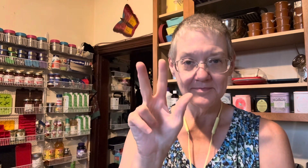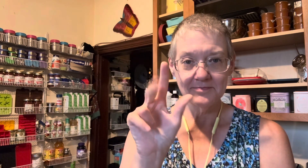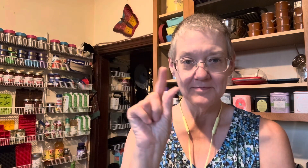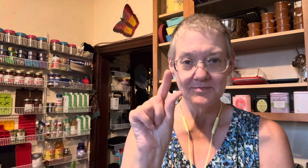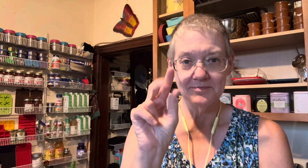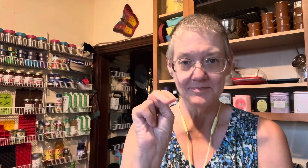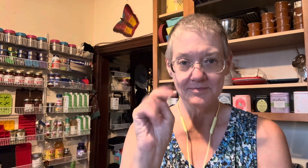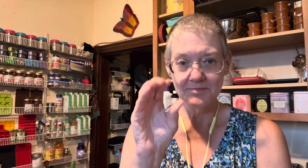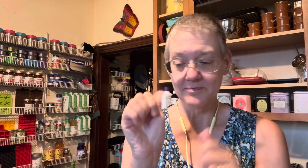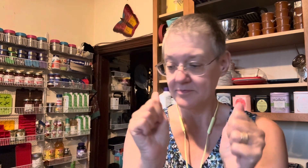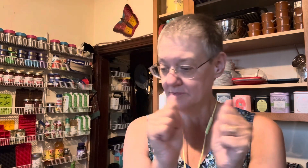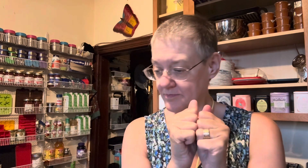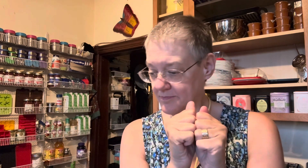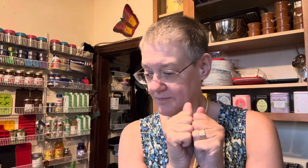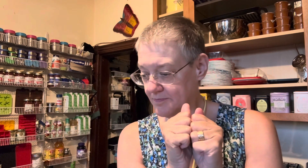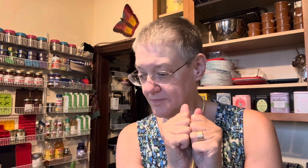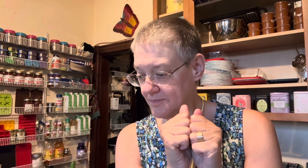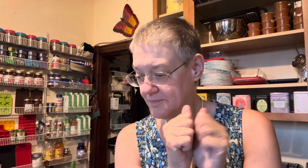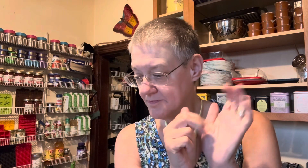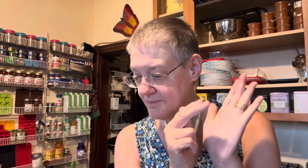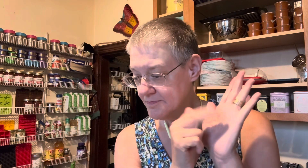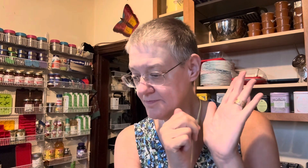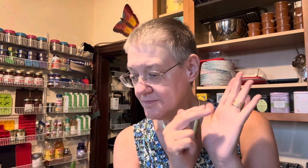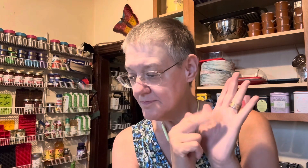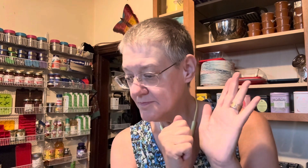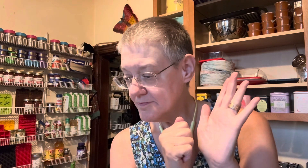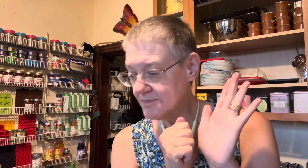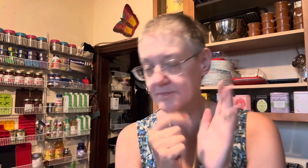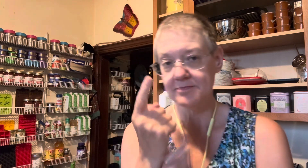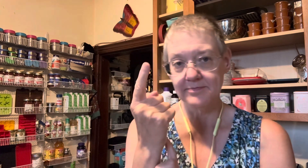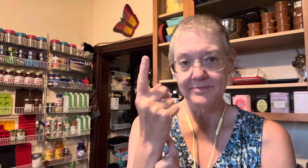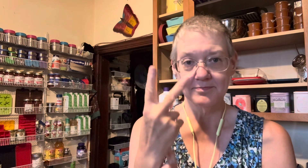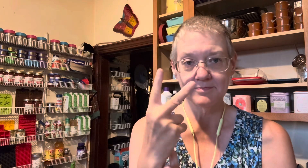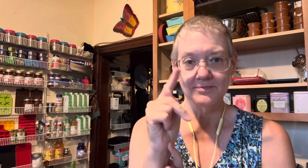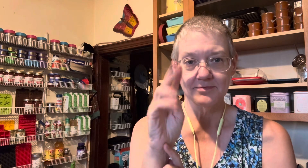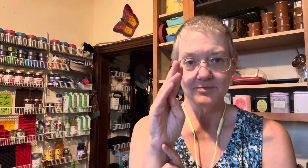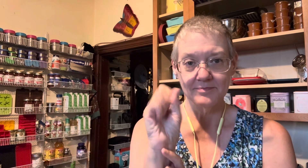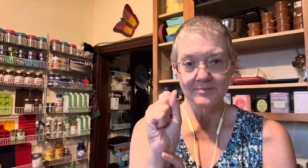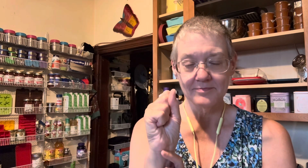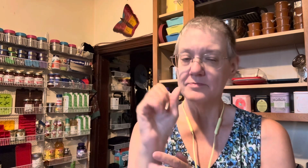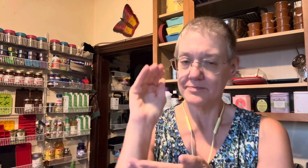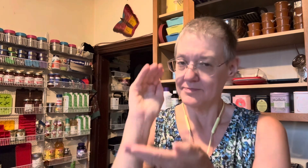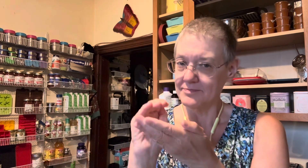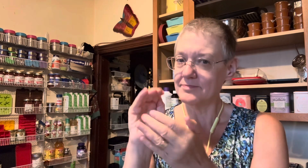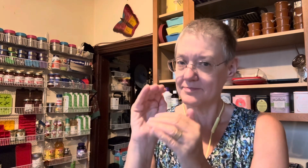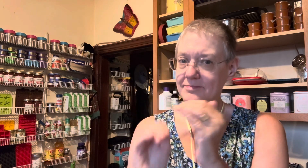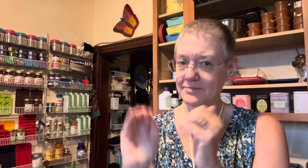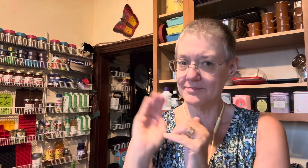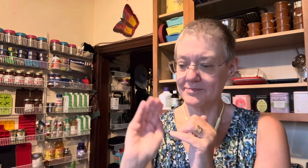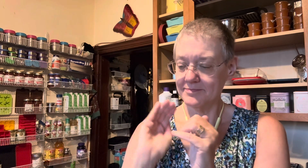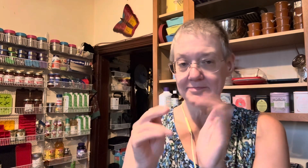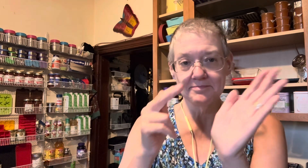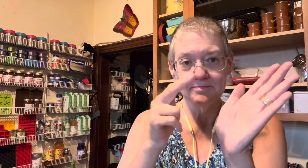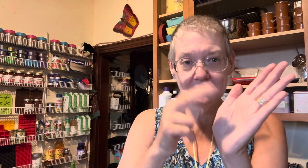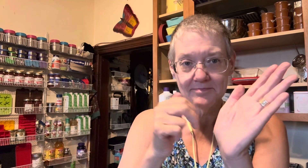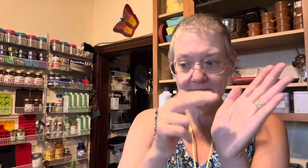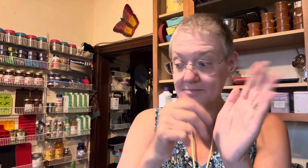0.3 grams of net carbs. Cooked in half a tablespoon of butter, which is less than I've done in the